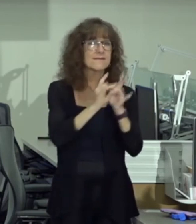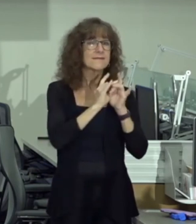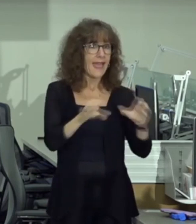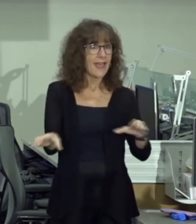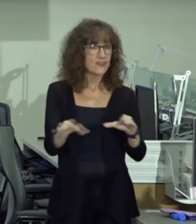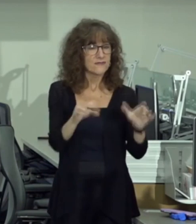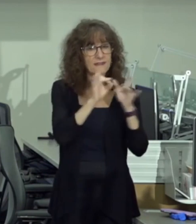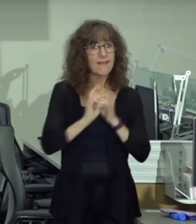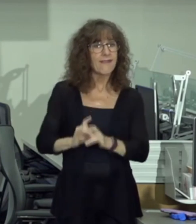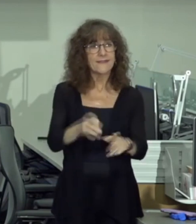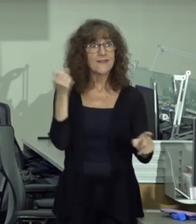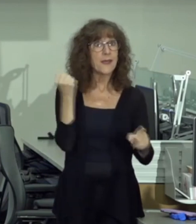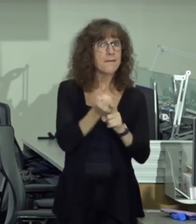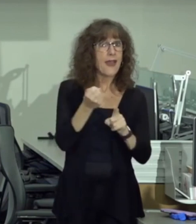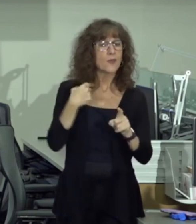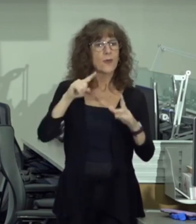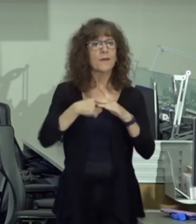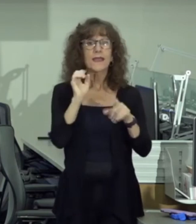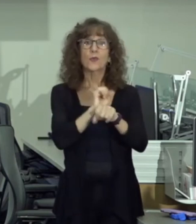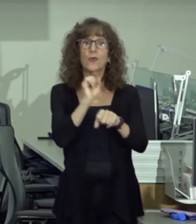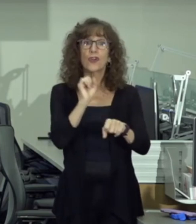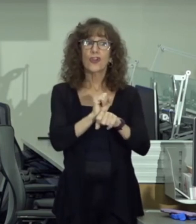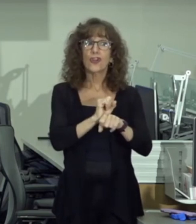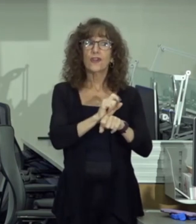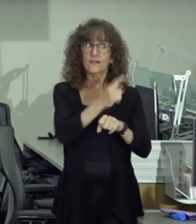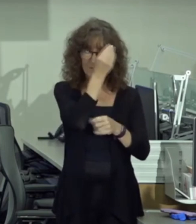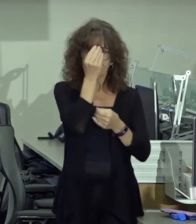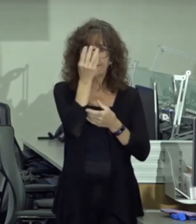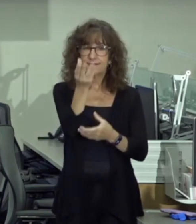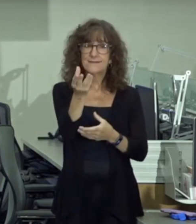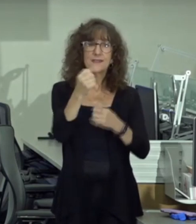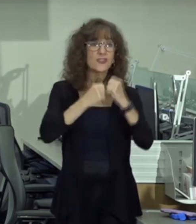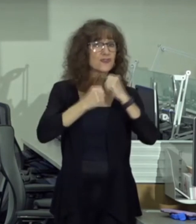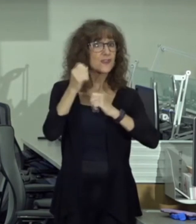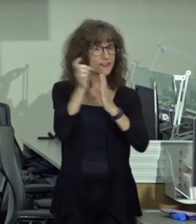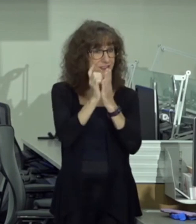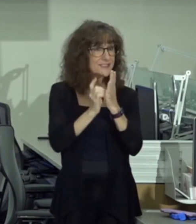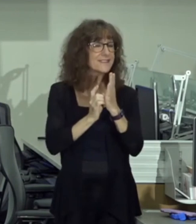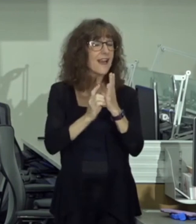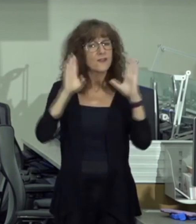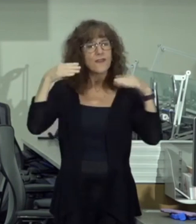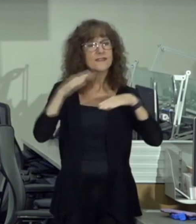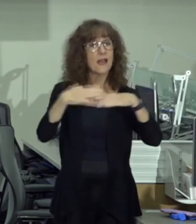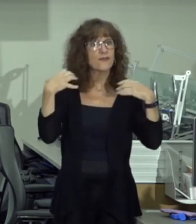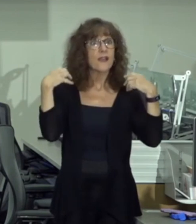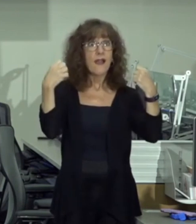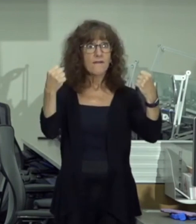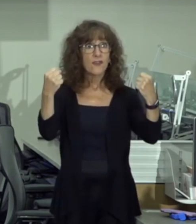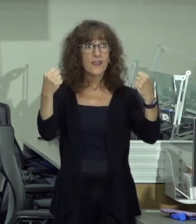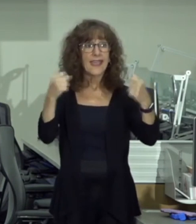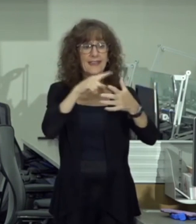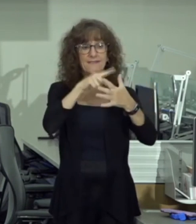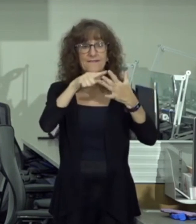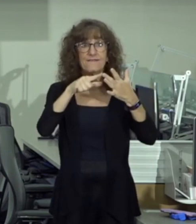and collective impact. We'll begin our work, as you've noted, in a structure designed to focus on recovery in